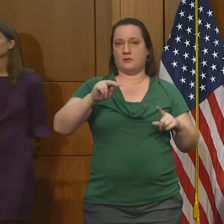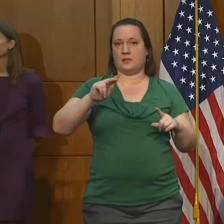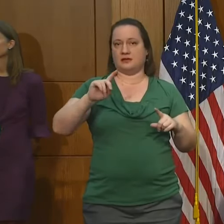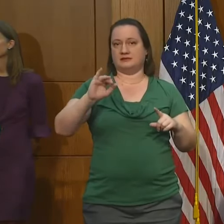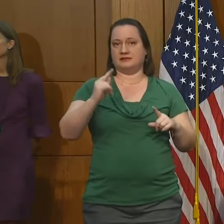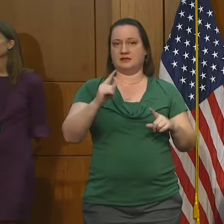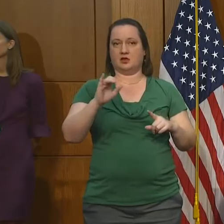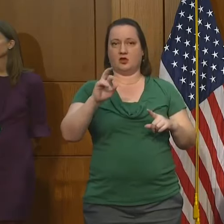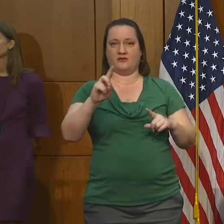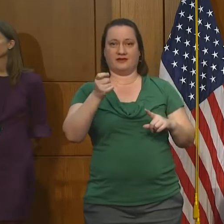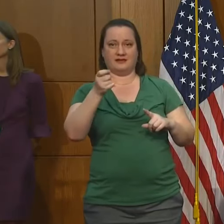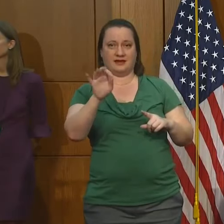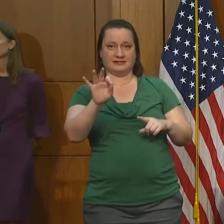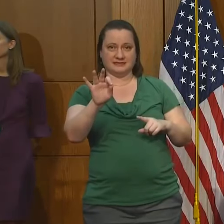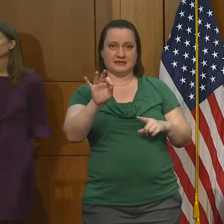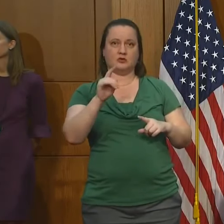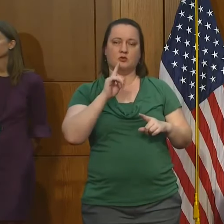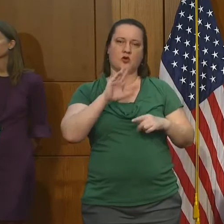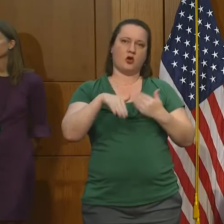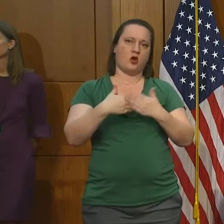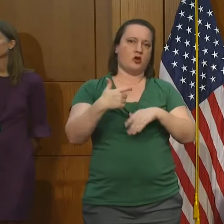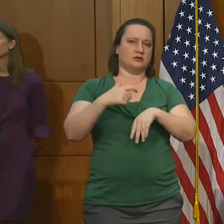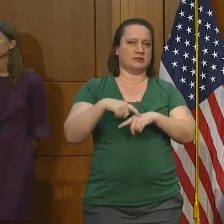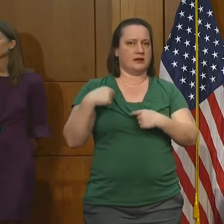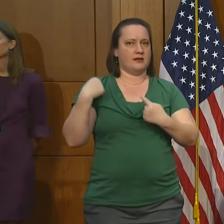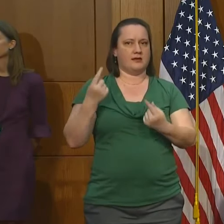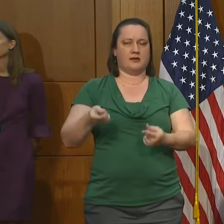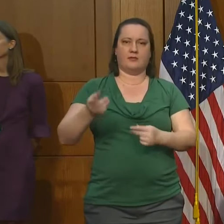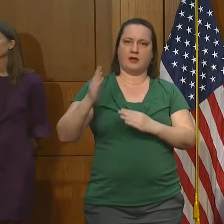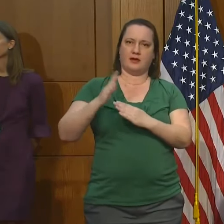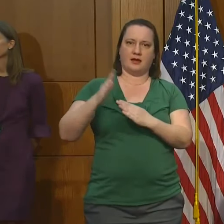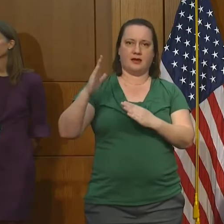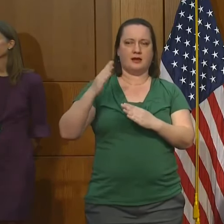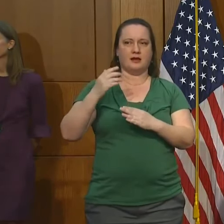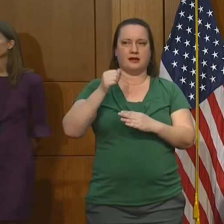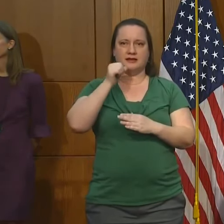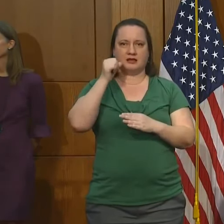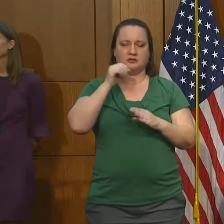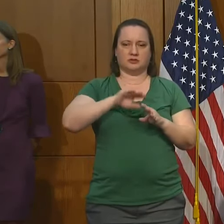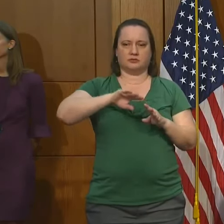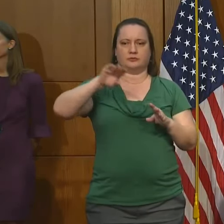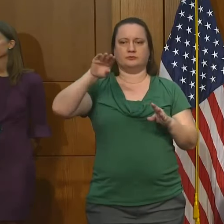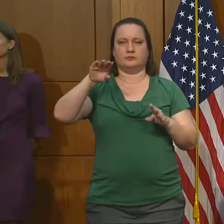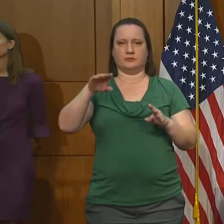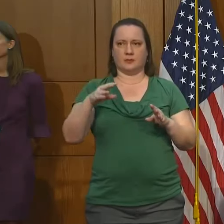test were at an all-time high yesterday in the last,